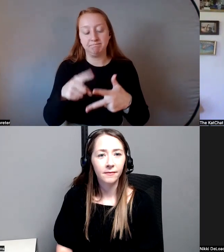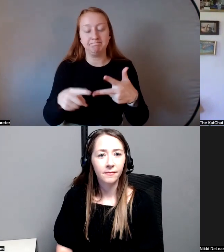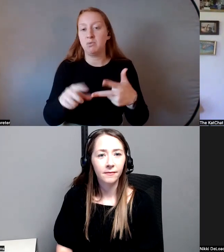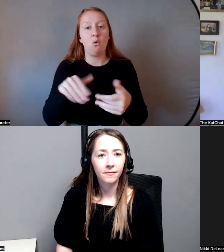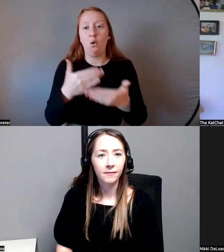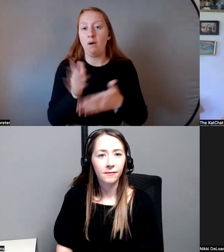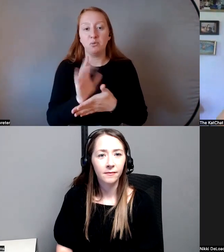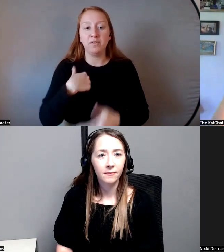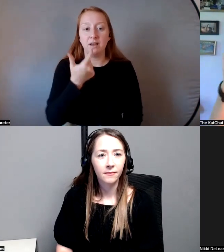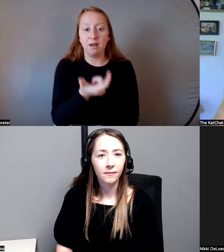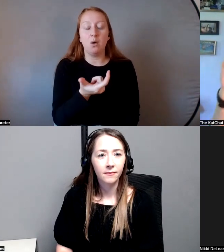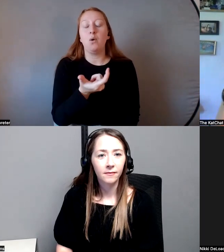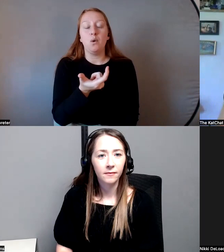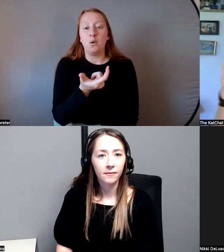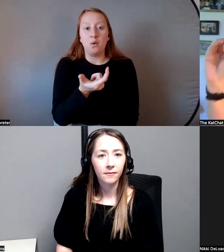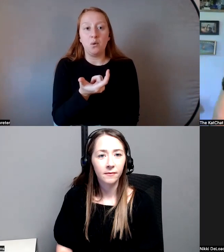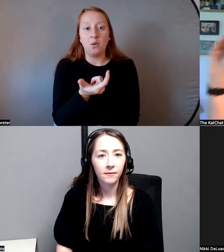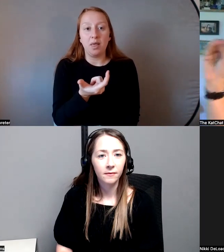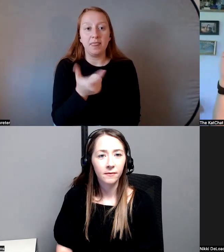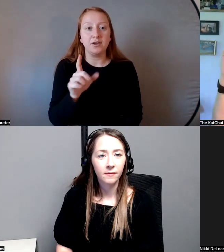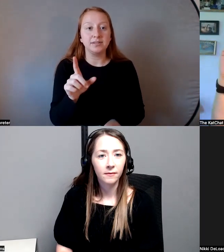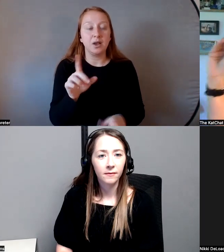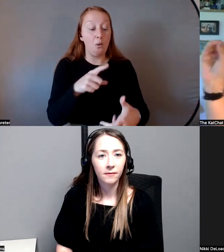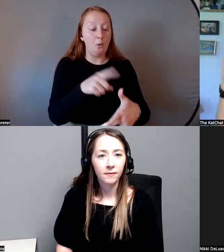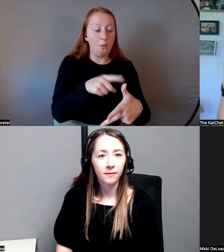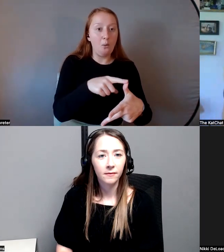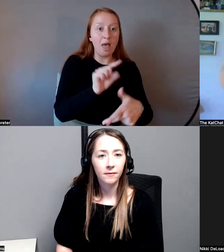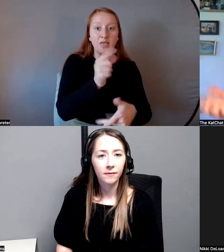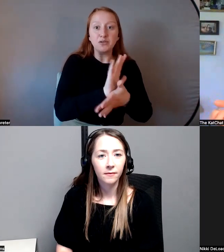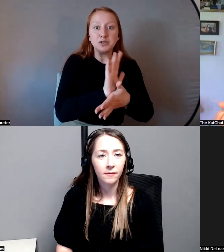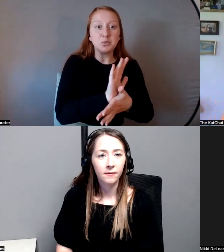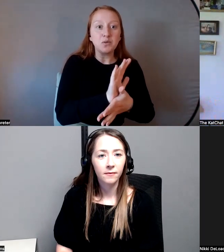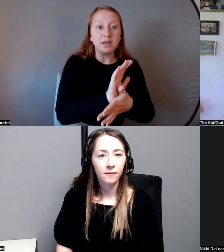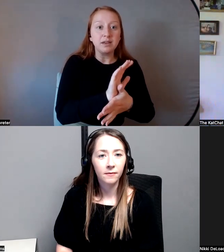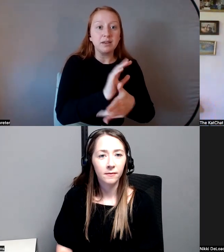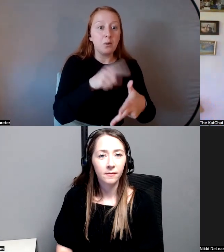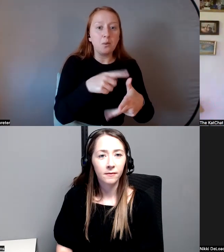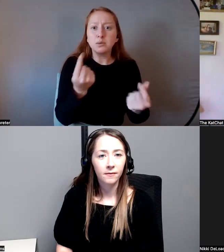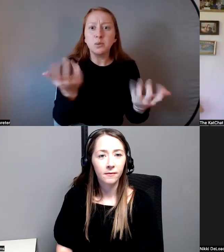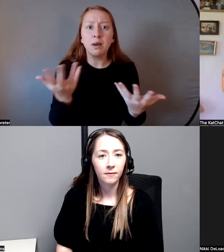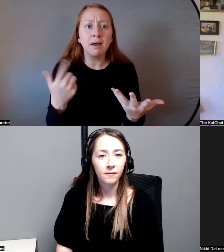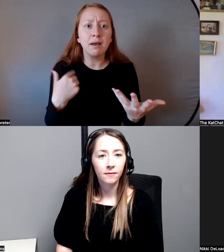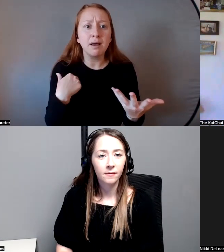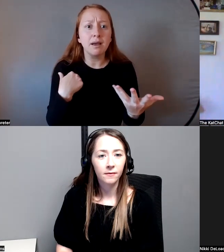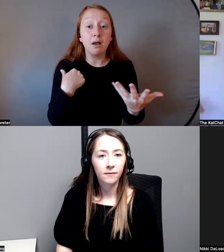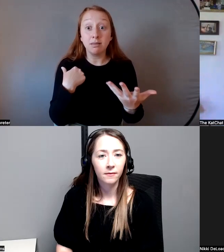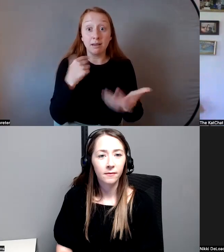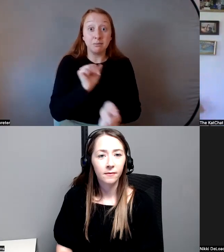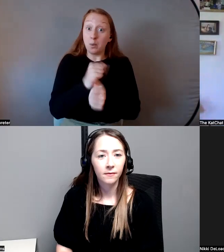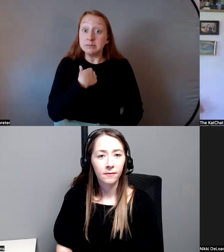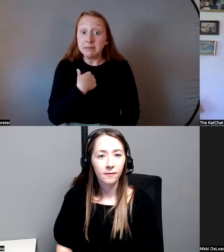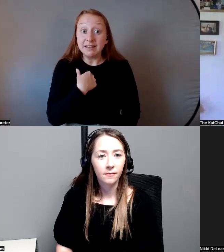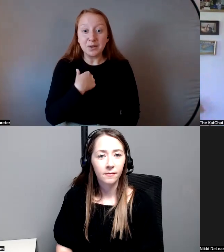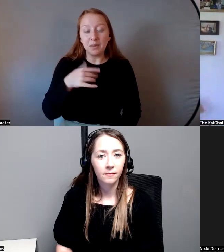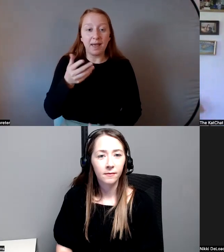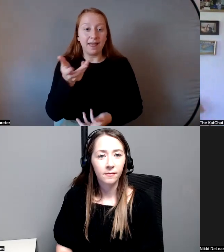watch. There's a little bit of tidbit. I'm like, okay, the first movie, Gold Eagle, what are you gonna do? About me, that little banter